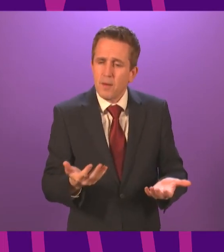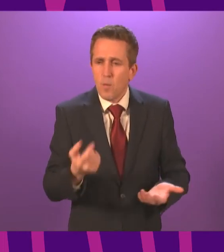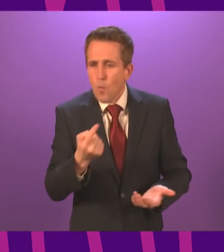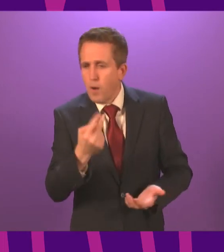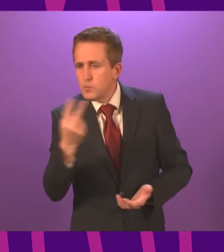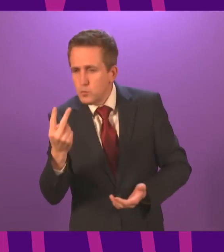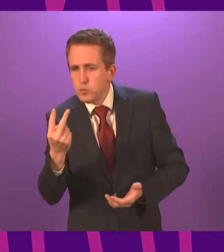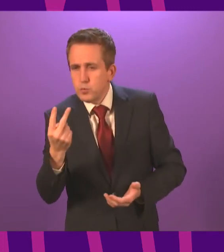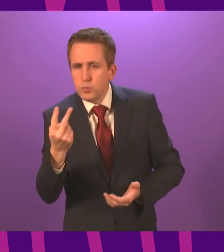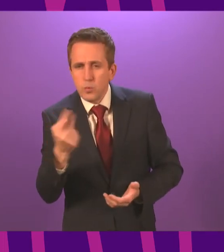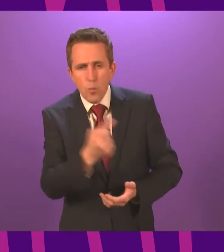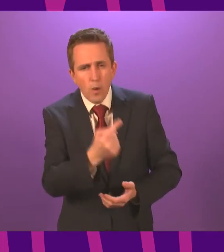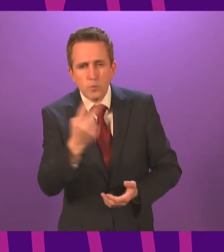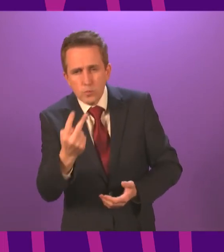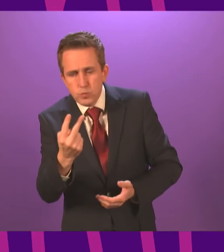two moments